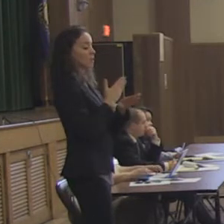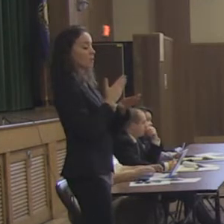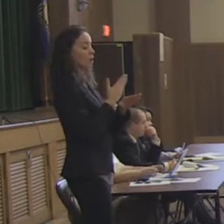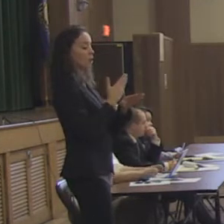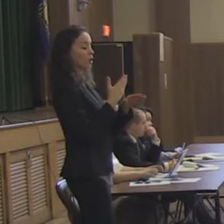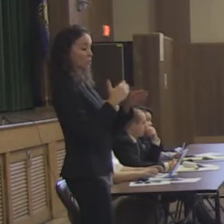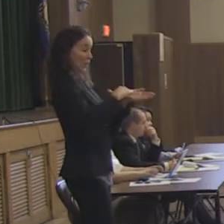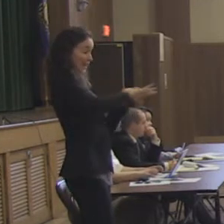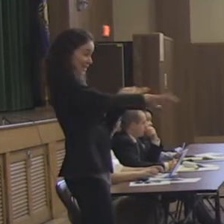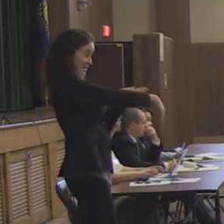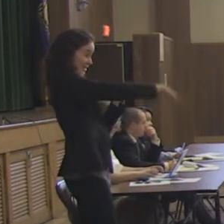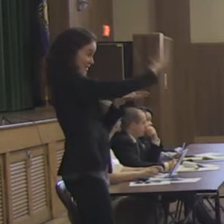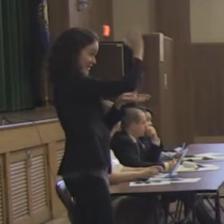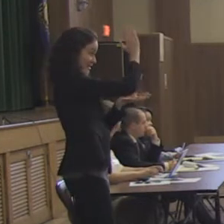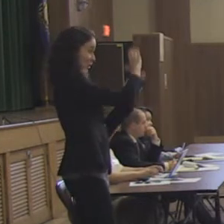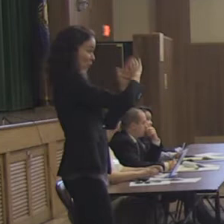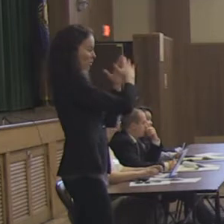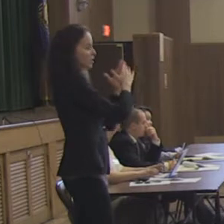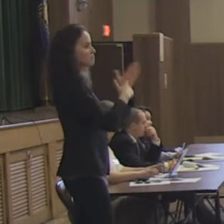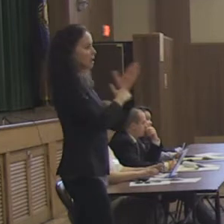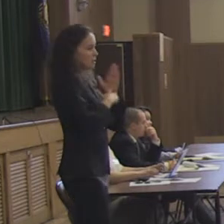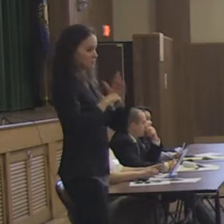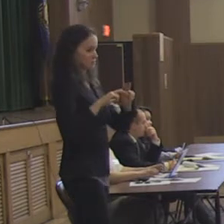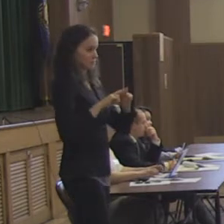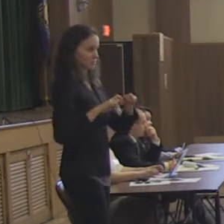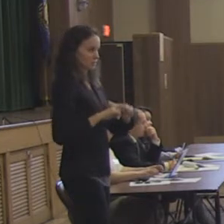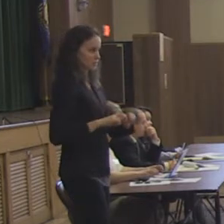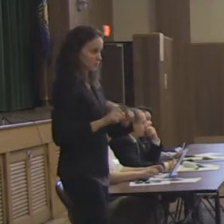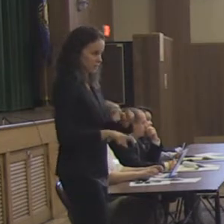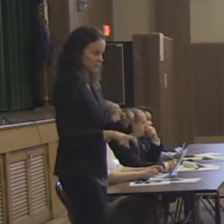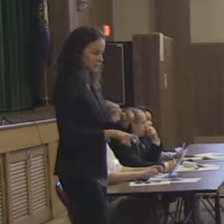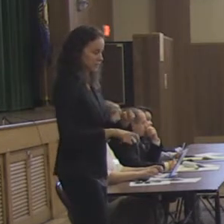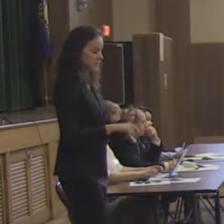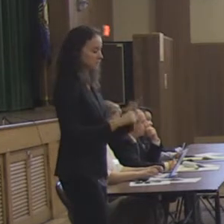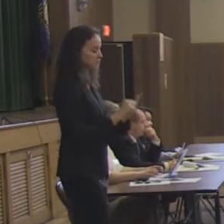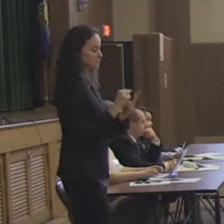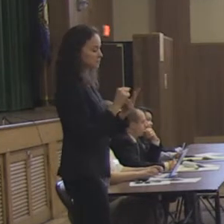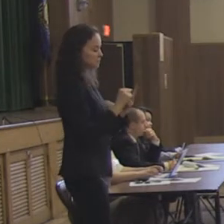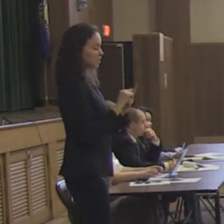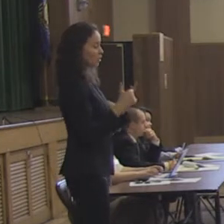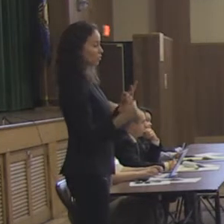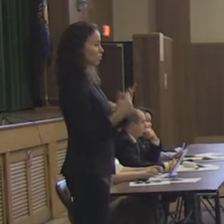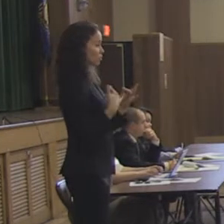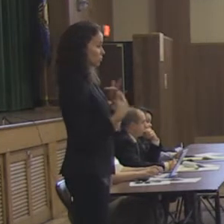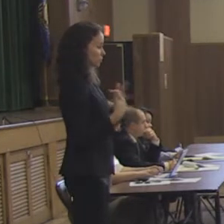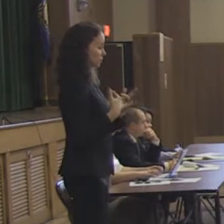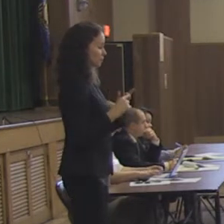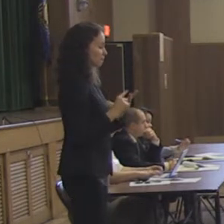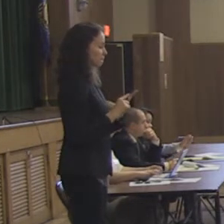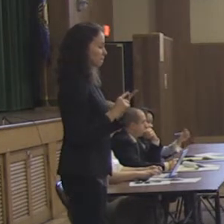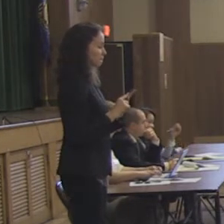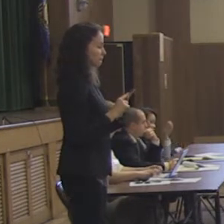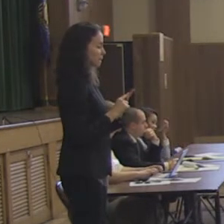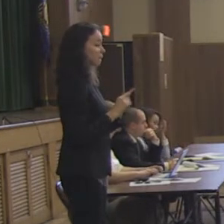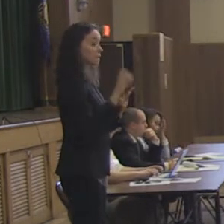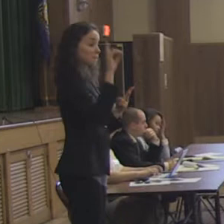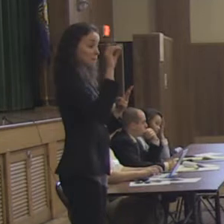to the community. I'm also concerned that we're talking about